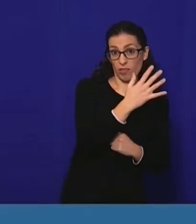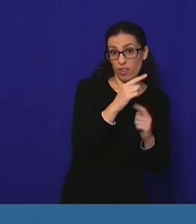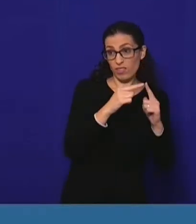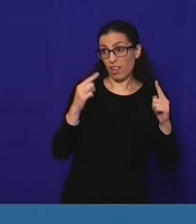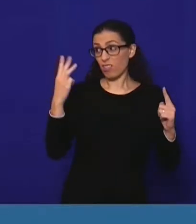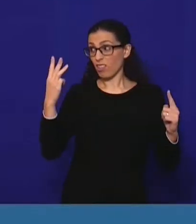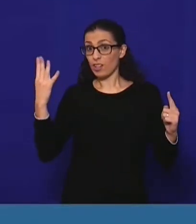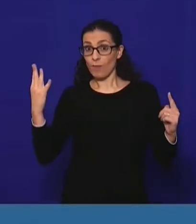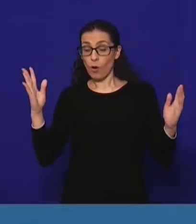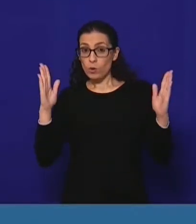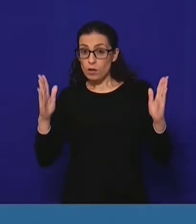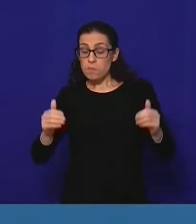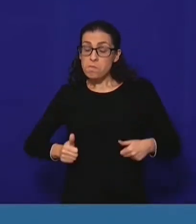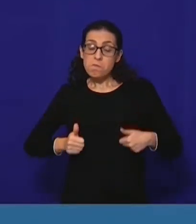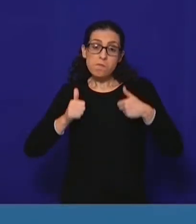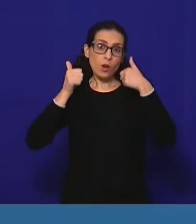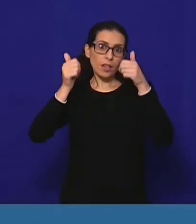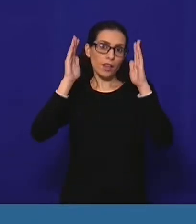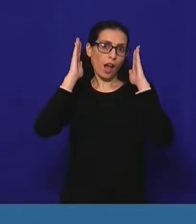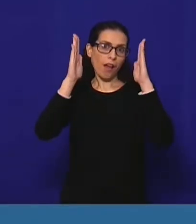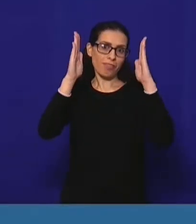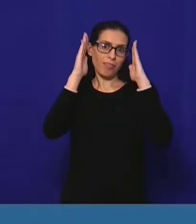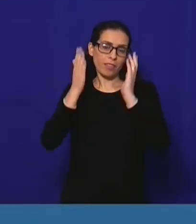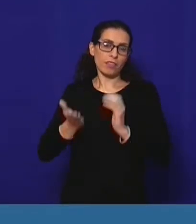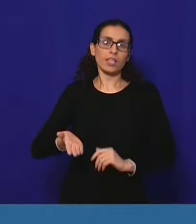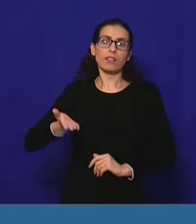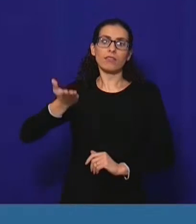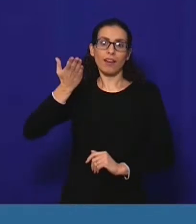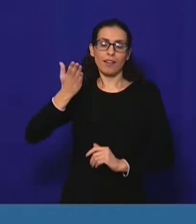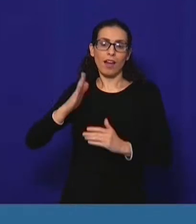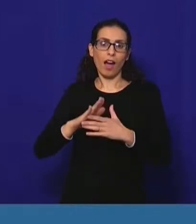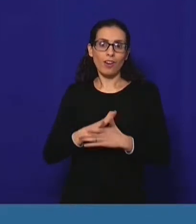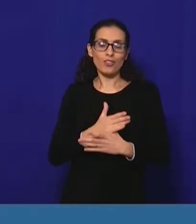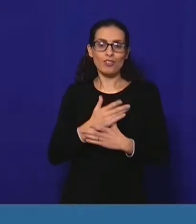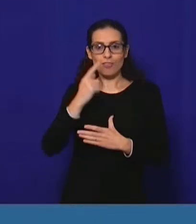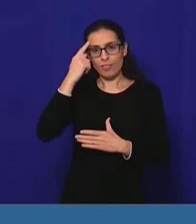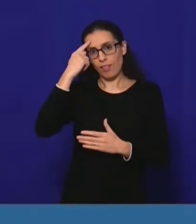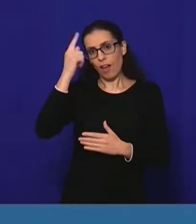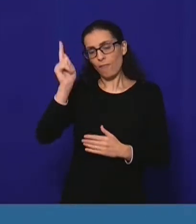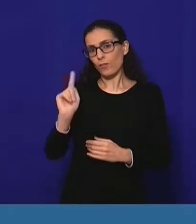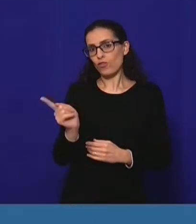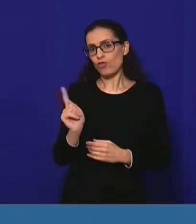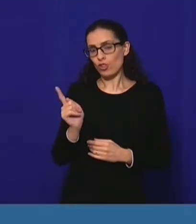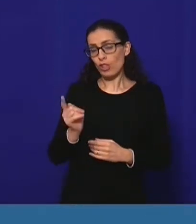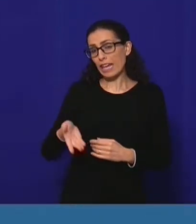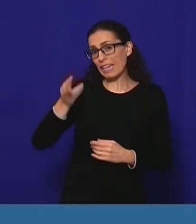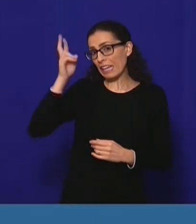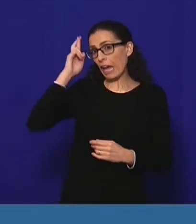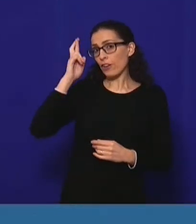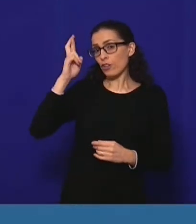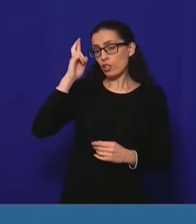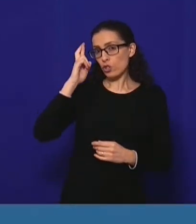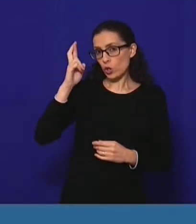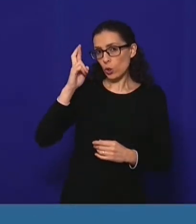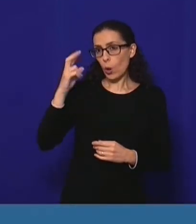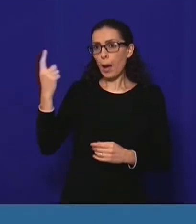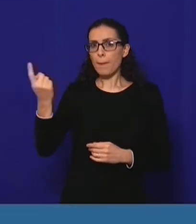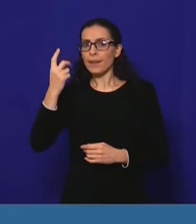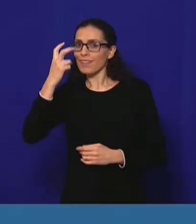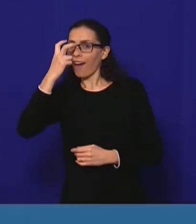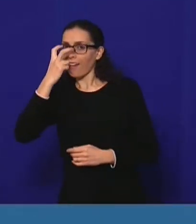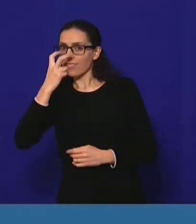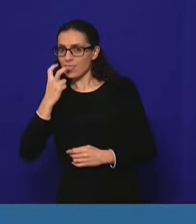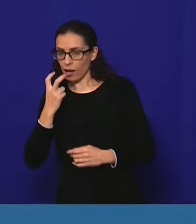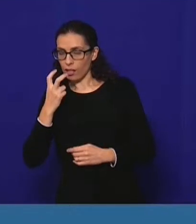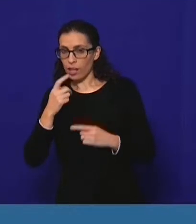rridu nieħdu ħsieb u nieħdu kawtela għaliex nafu li għandek iktar riskju ta' komplikazzjonijiet f'nies li għandhom iktar